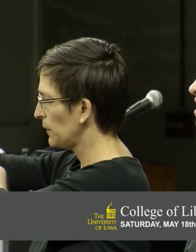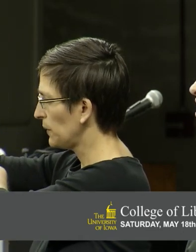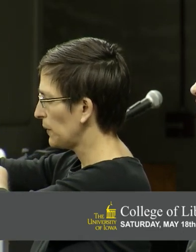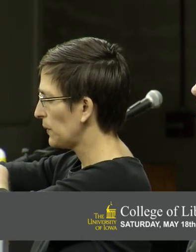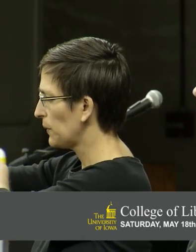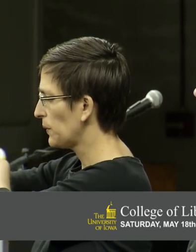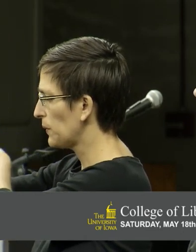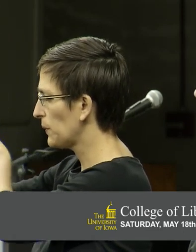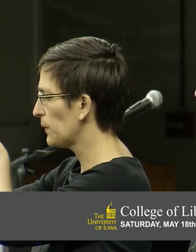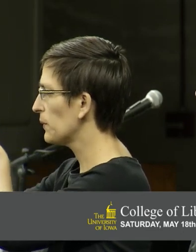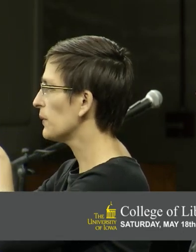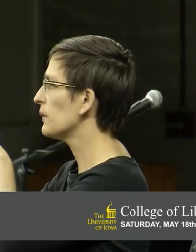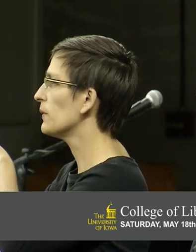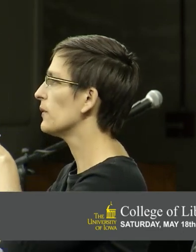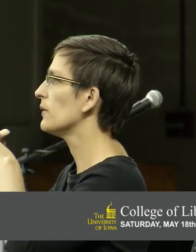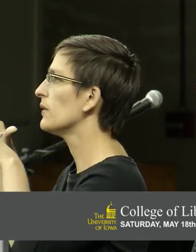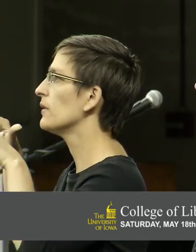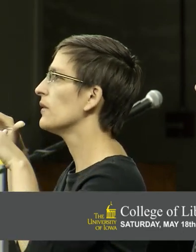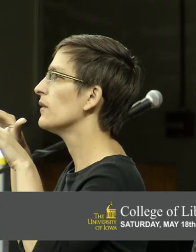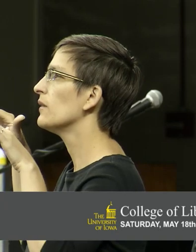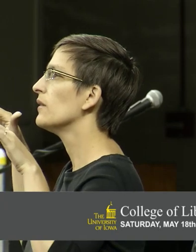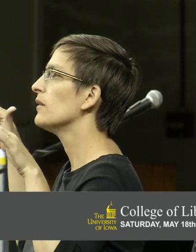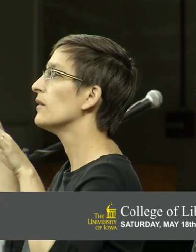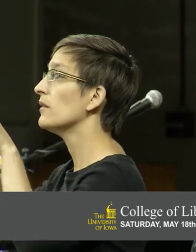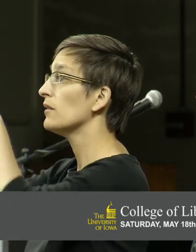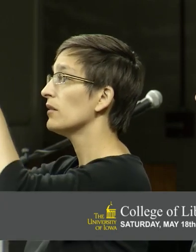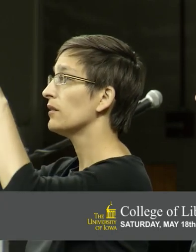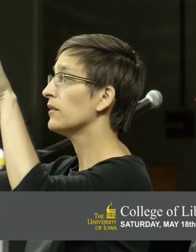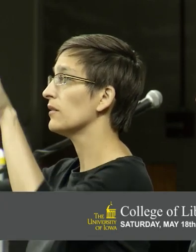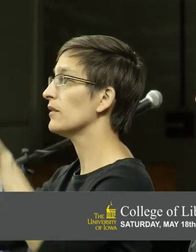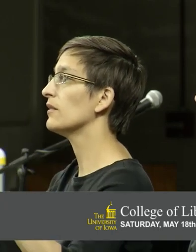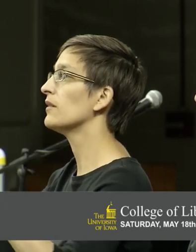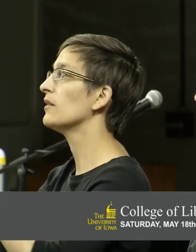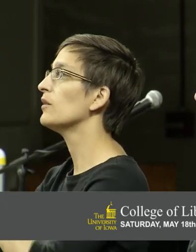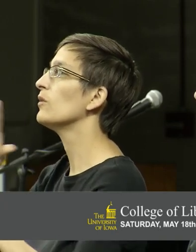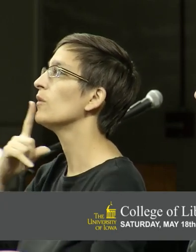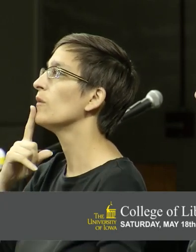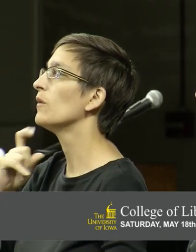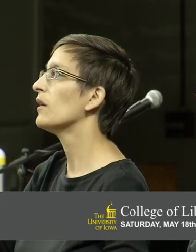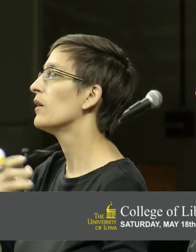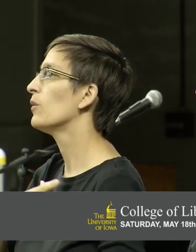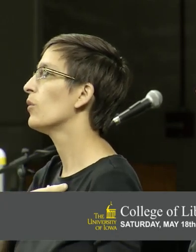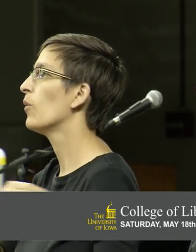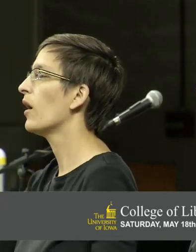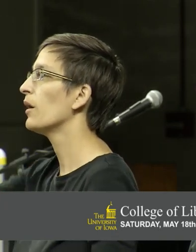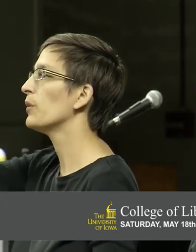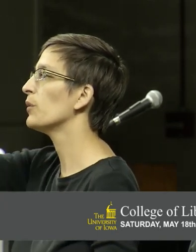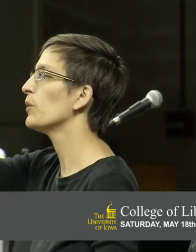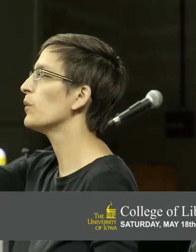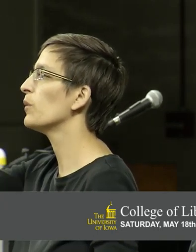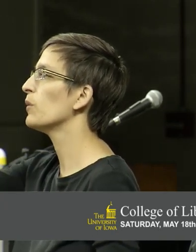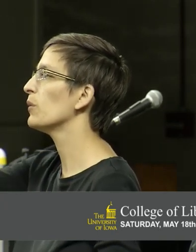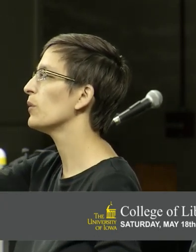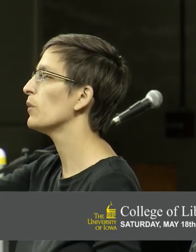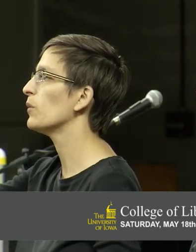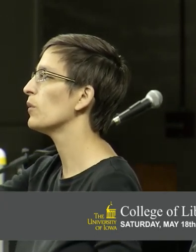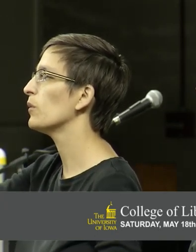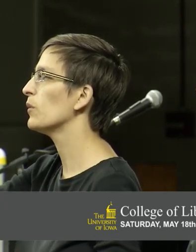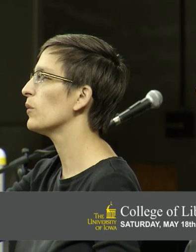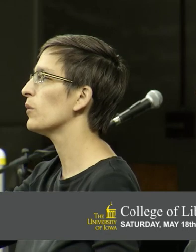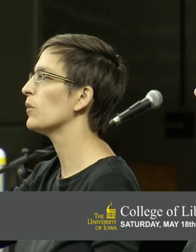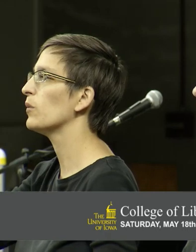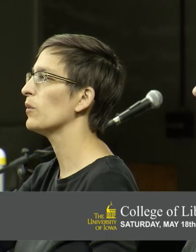twilight's last gleaming, whose broad stripes and bright